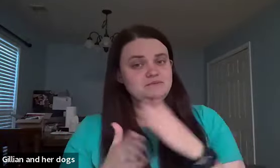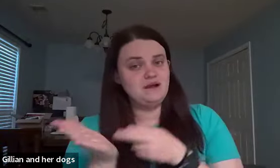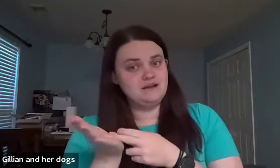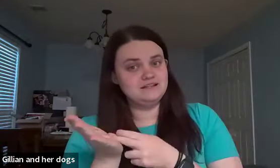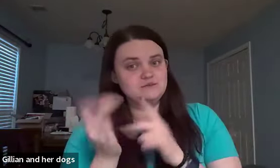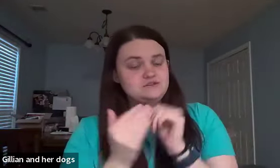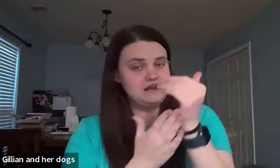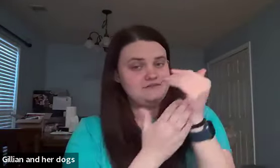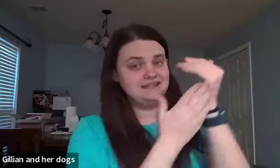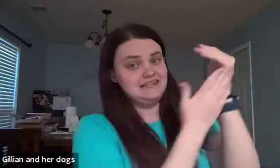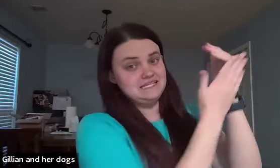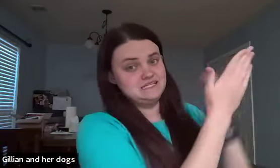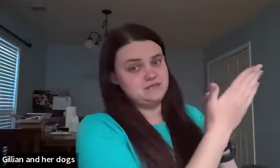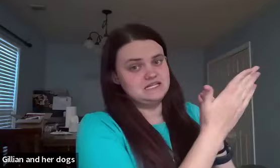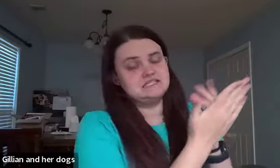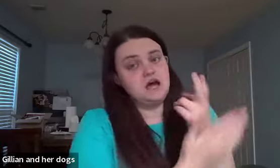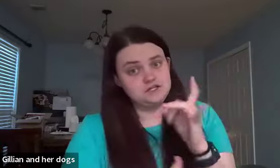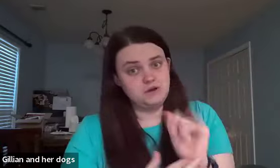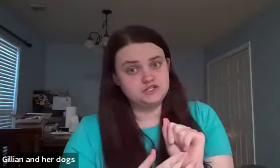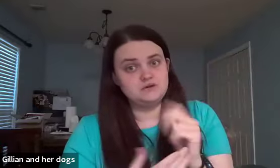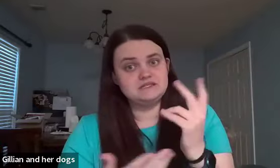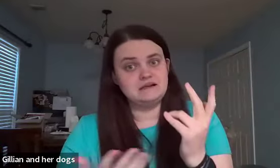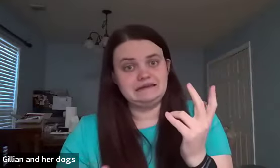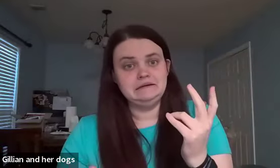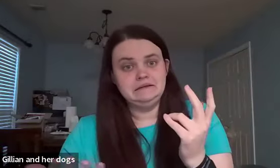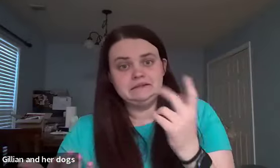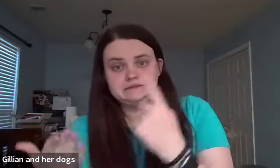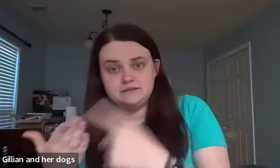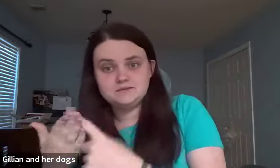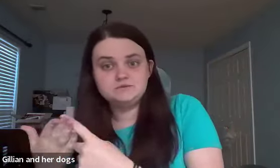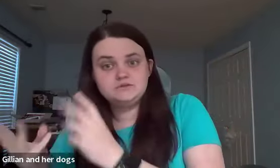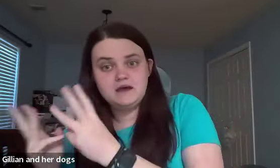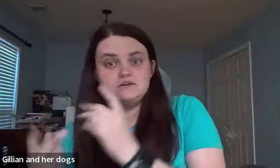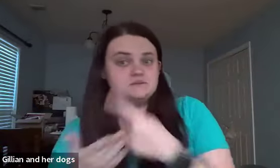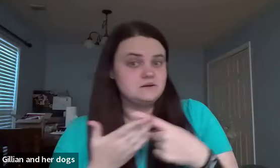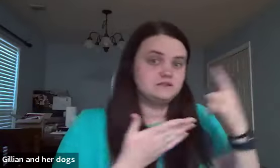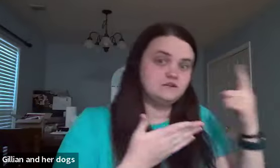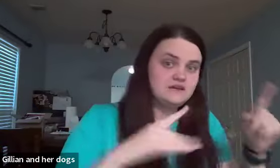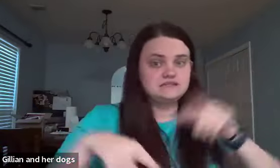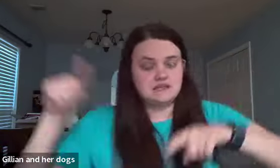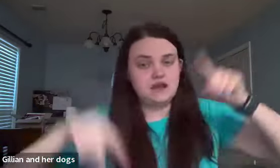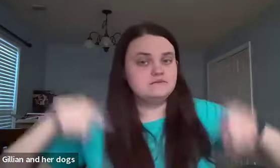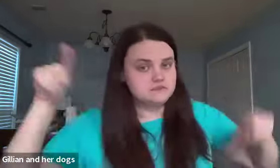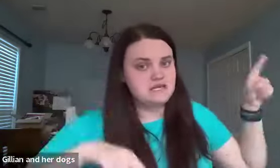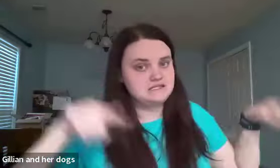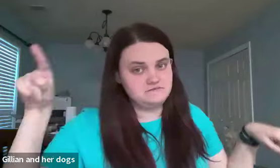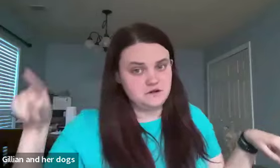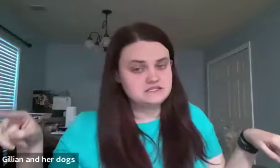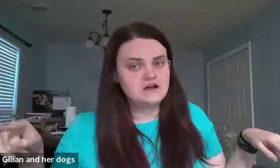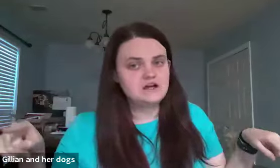to be honest, we do not have a list because it's a hodgepodge. So it's like sometimes we'll do weather, sometimes we do this. It kind of depends and varies a lot.